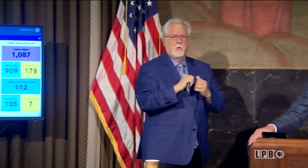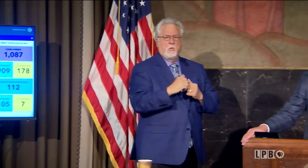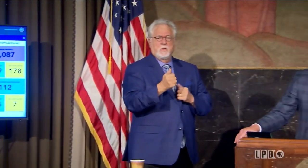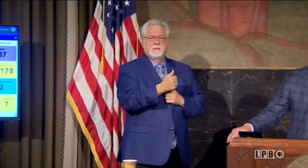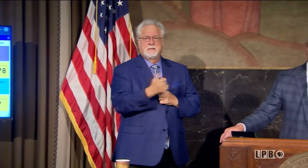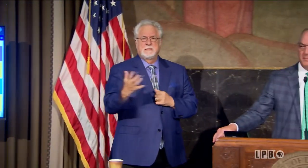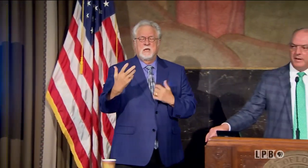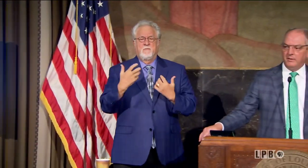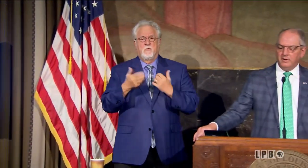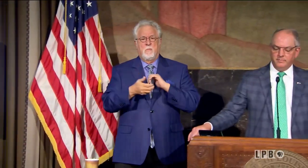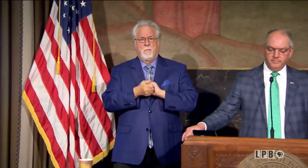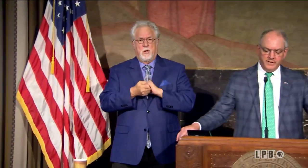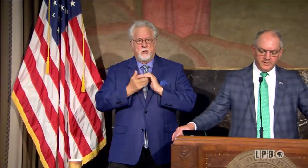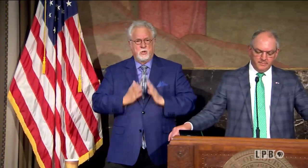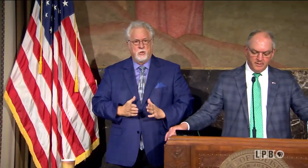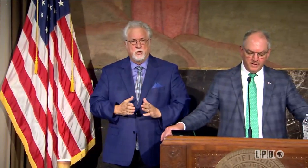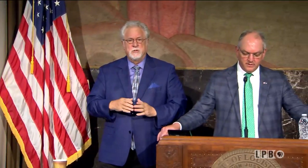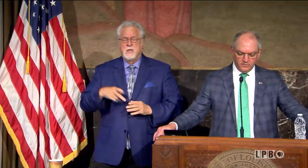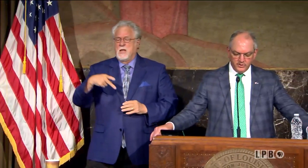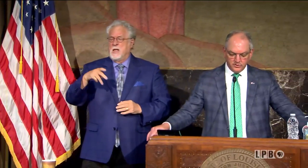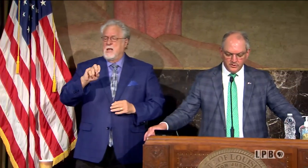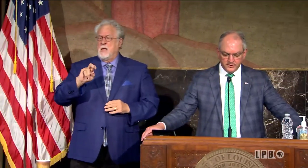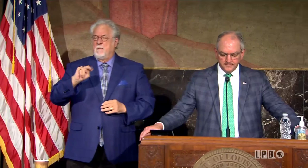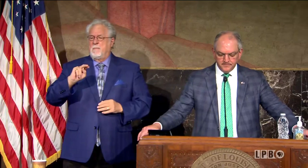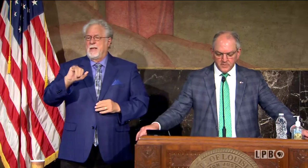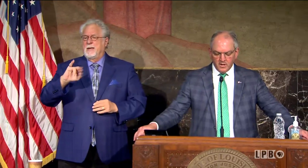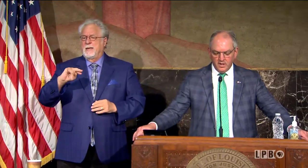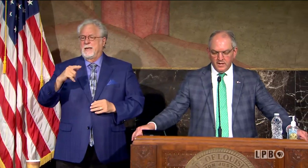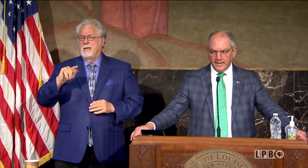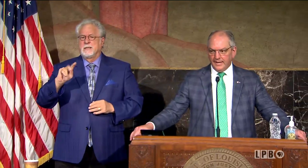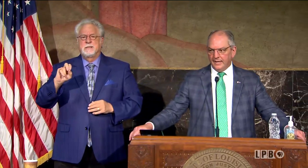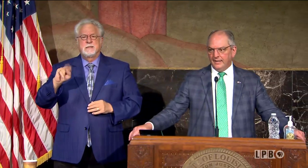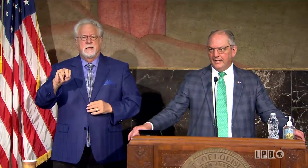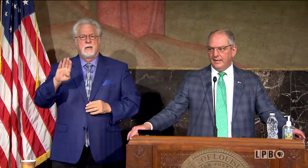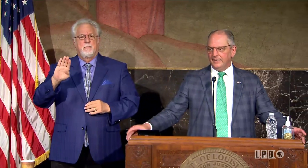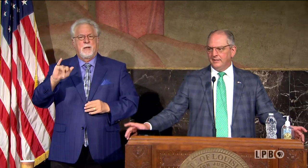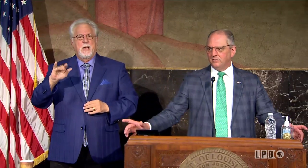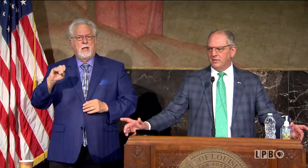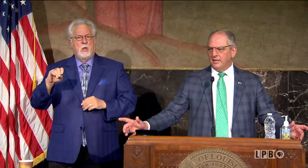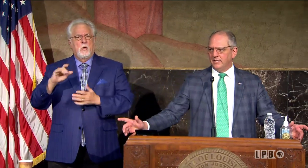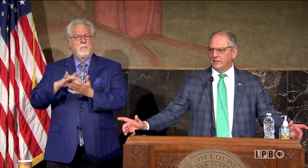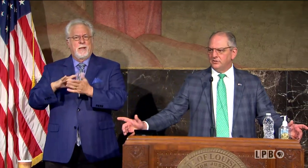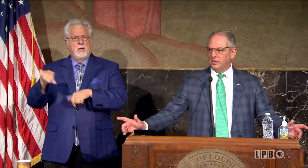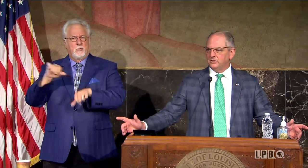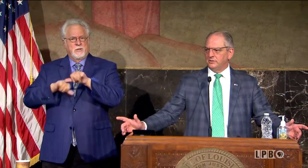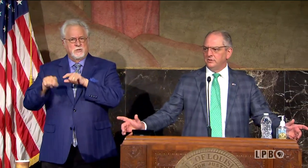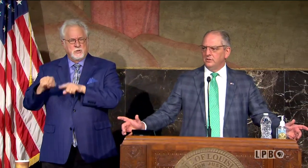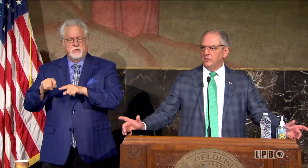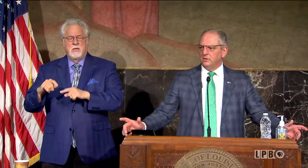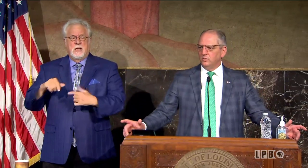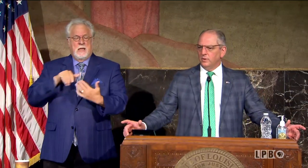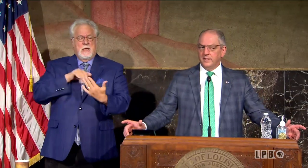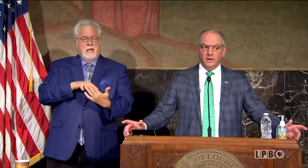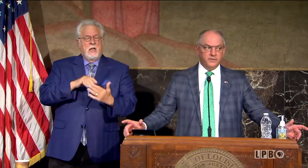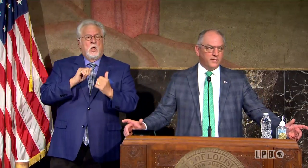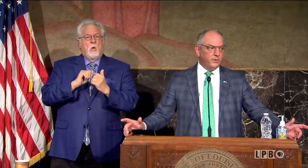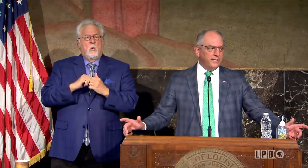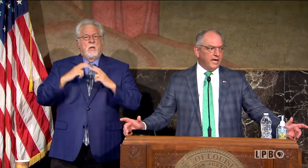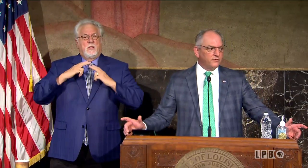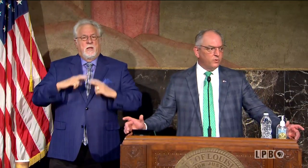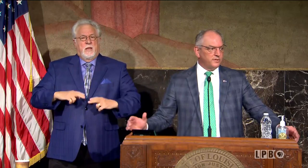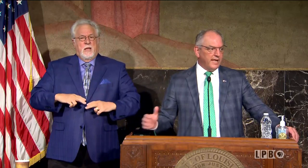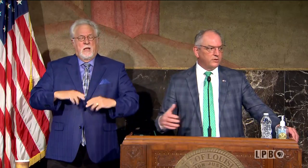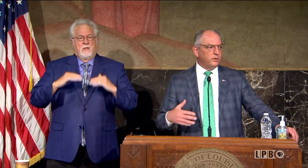numerous partners, some at the Pennington Biomedical Research, and they did this study in conjunction with the Health